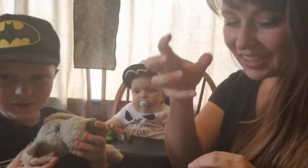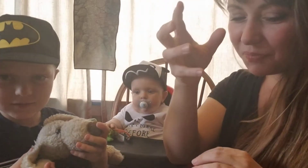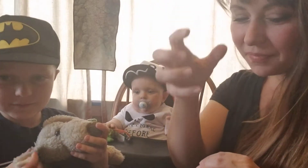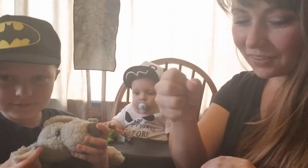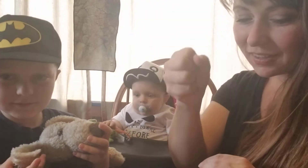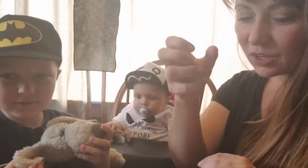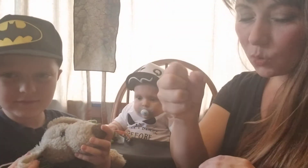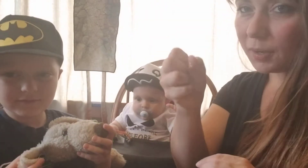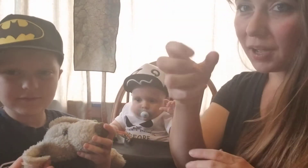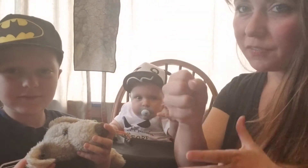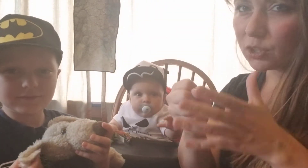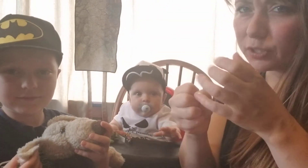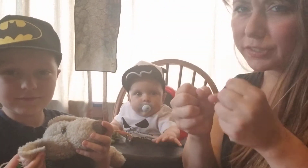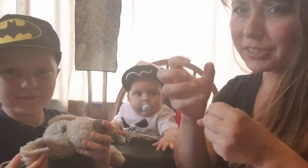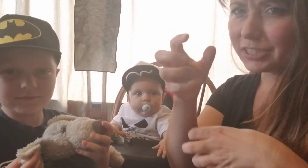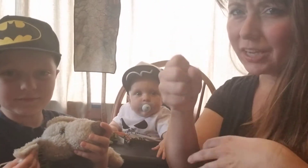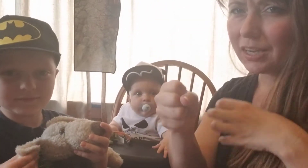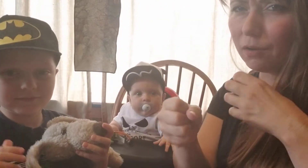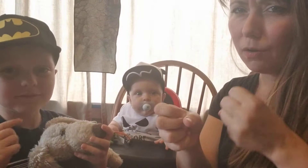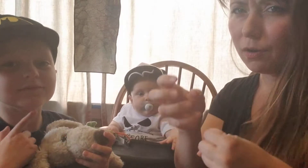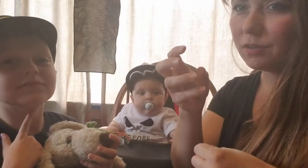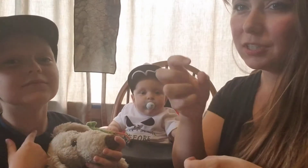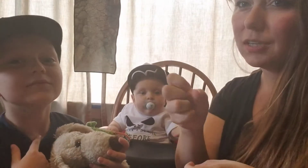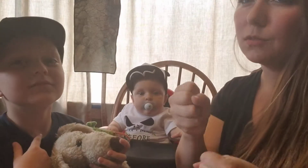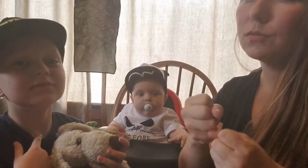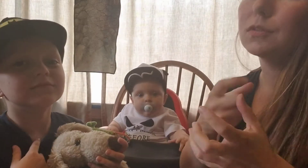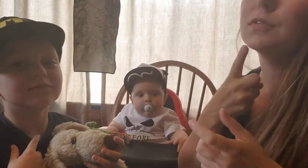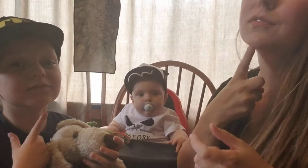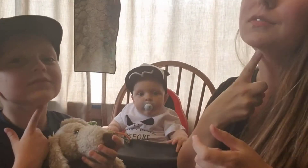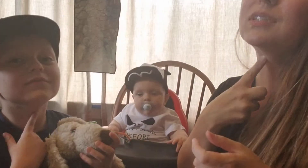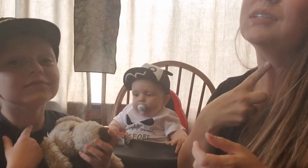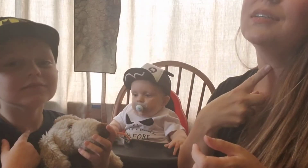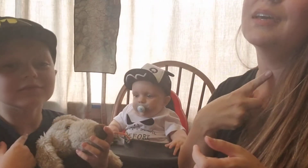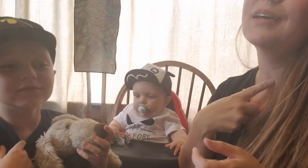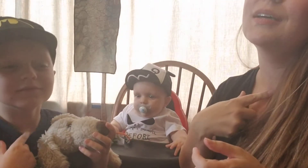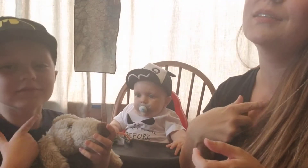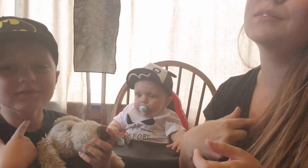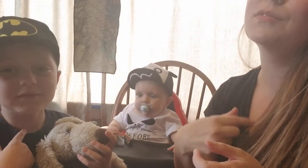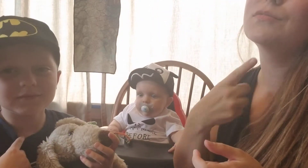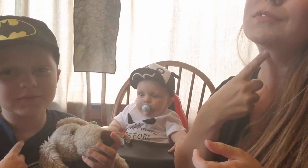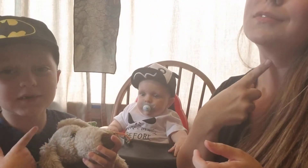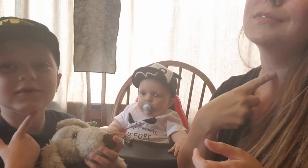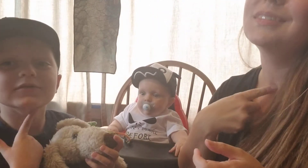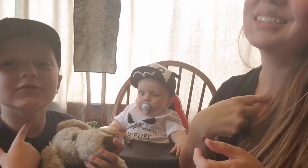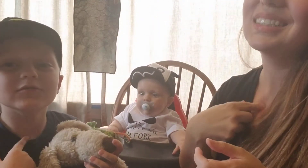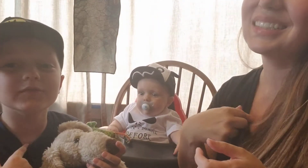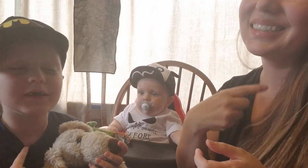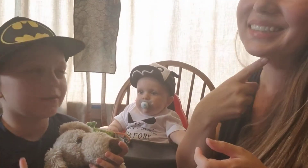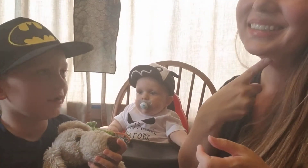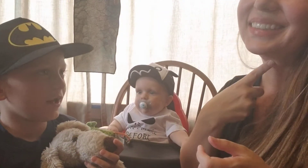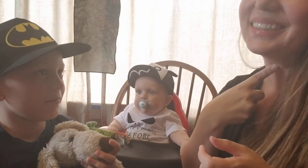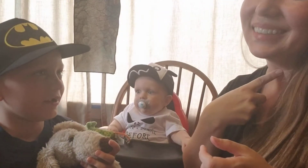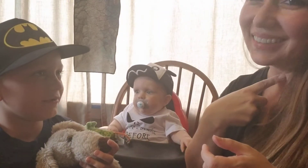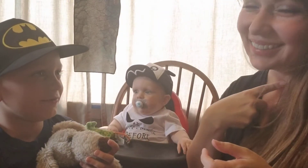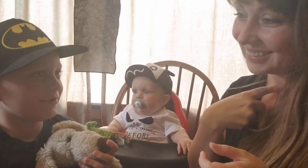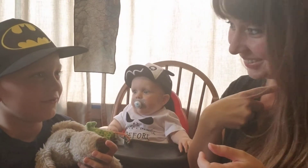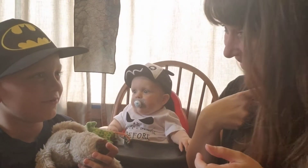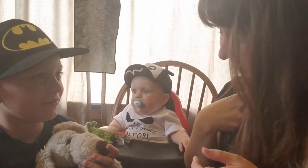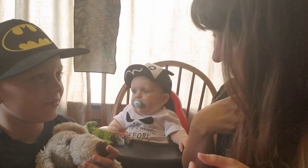Milk. What about if you're thirsty, Channing? Oh, Channing's so thirsty. Yes, I'm so thirsty. Because I am actually really thirsty. Are